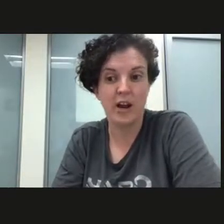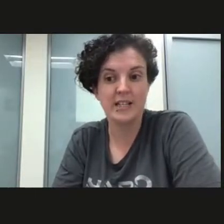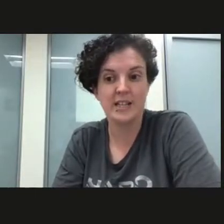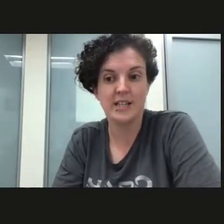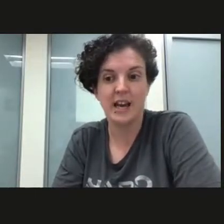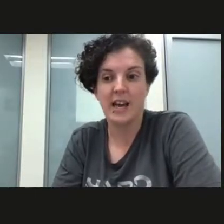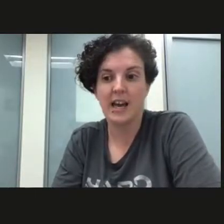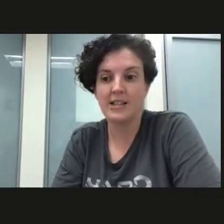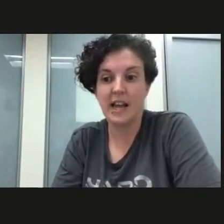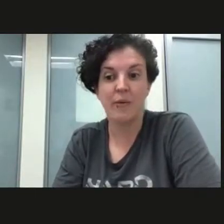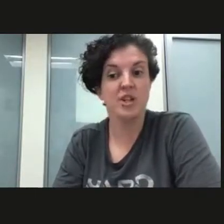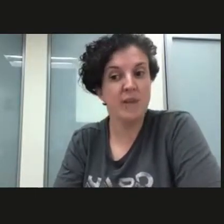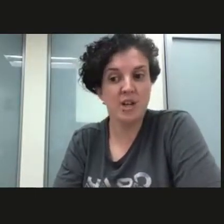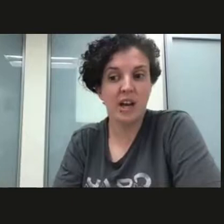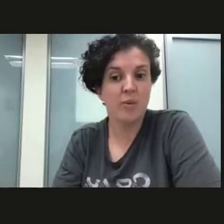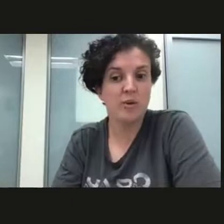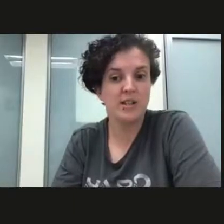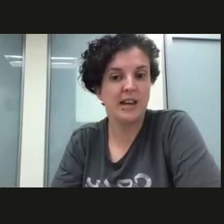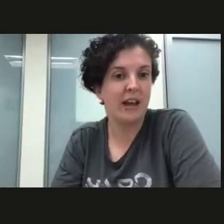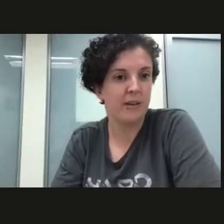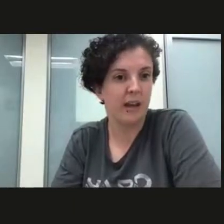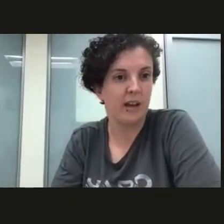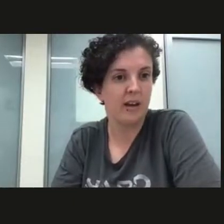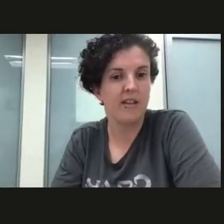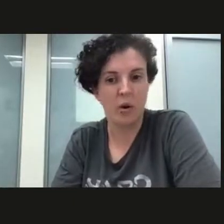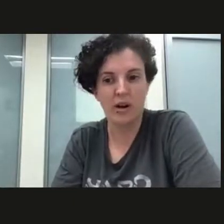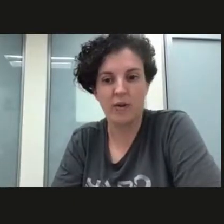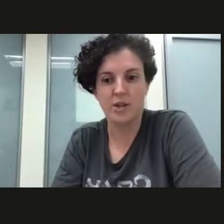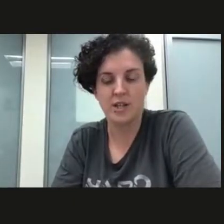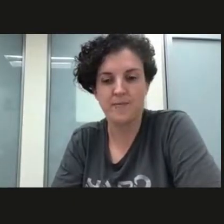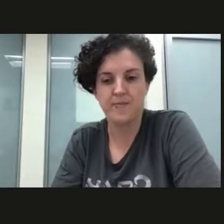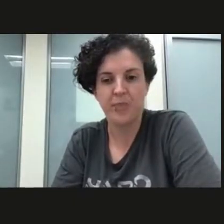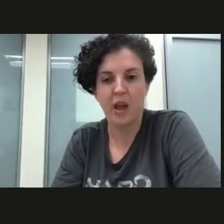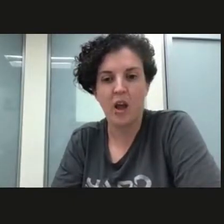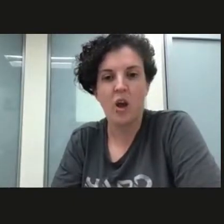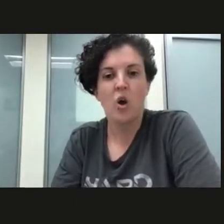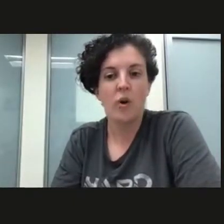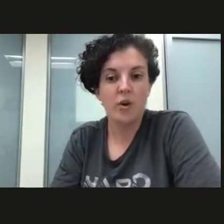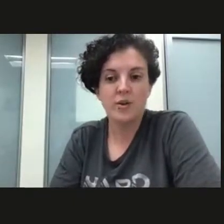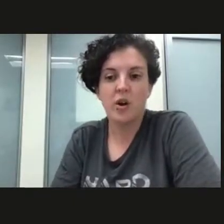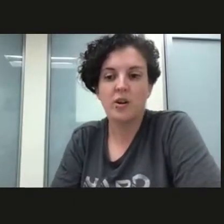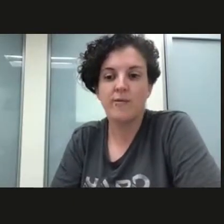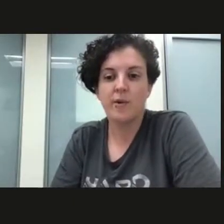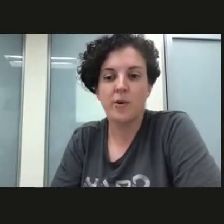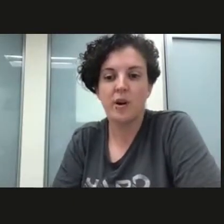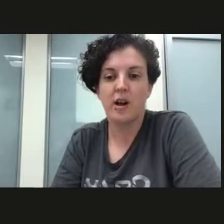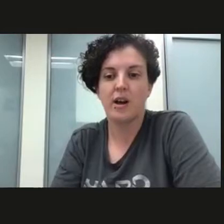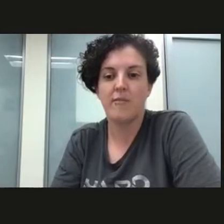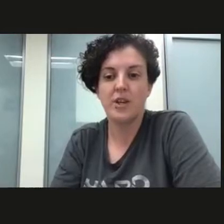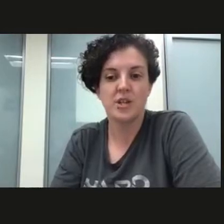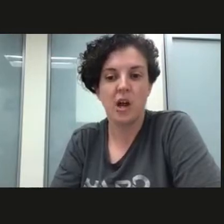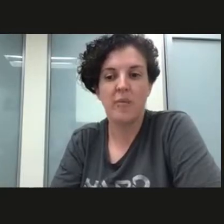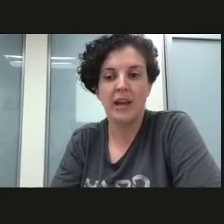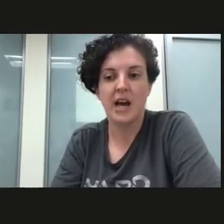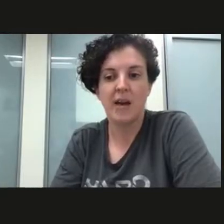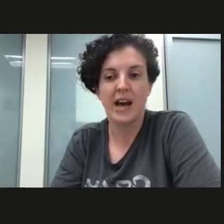intonational phrases in sign languages, much like pauses and lengthening in spoken languages. We also coded for